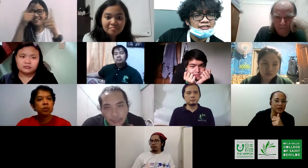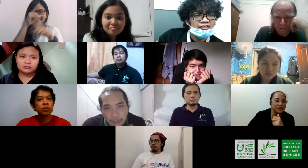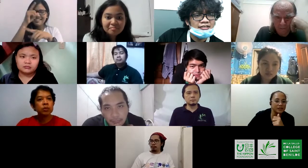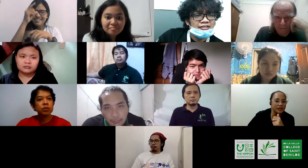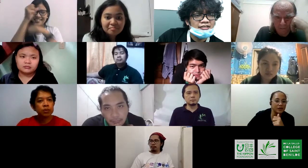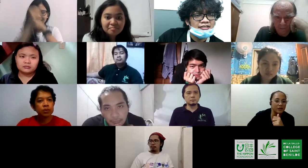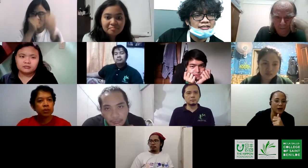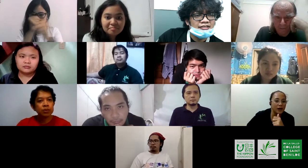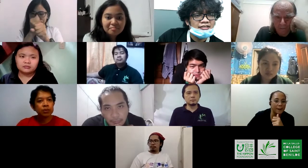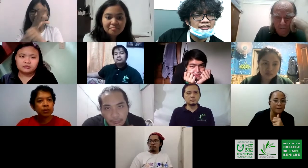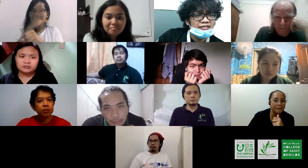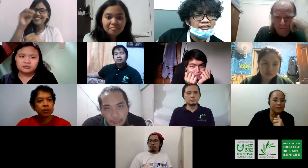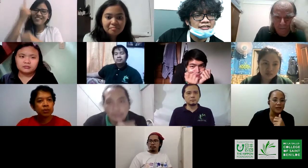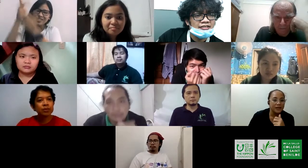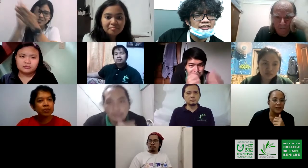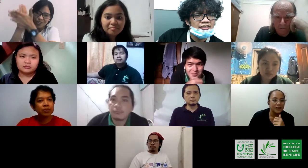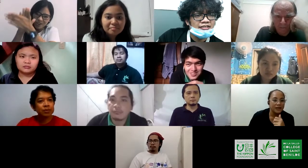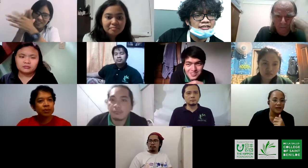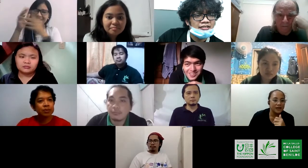Yami is raising her hand.